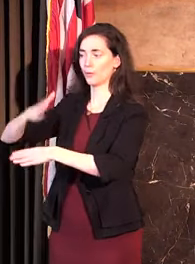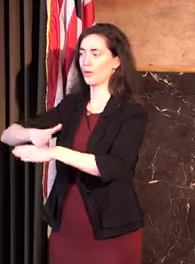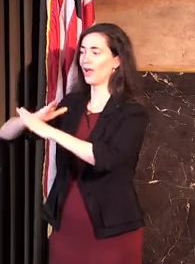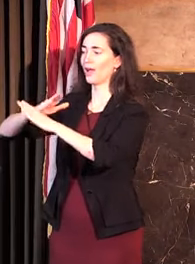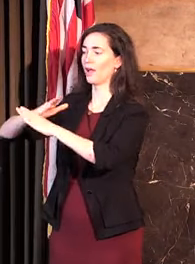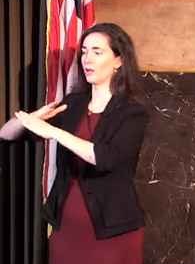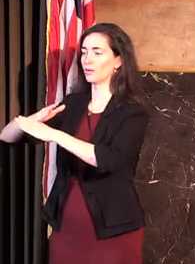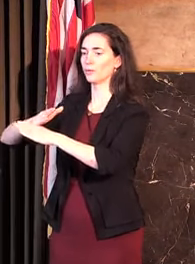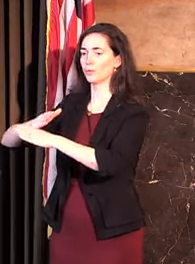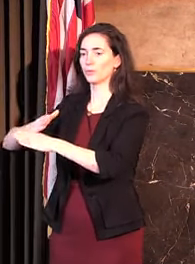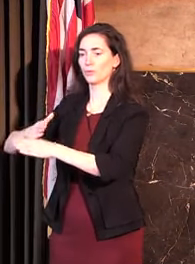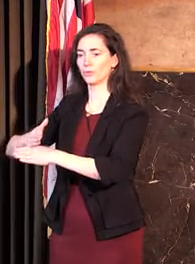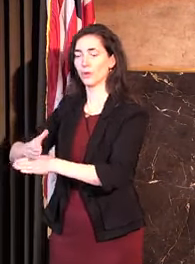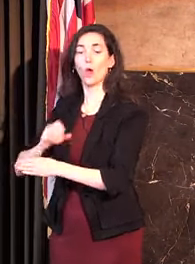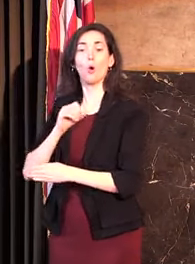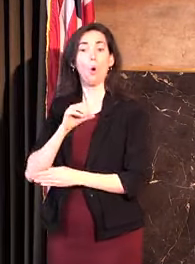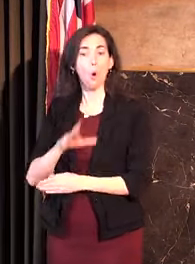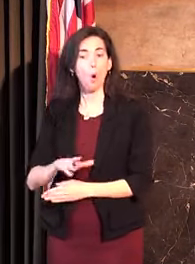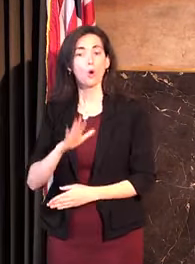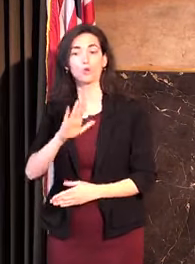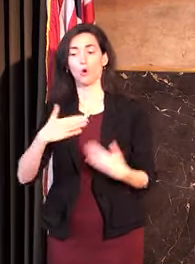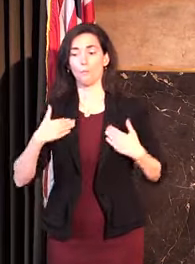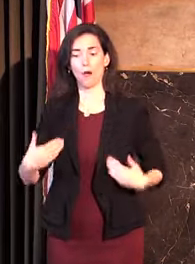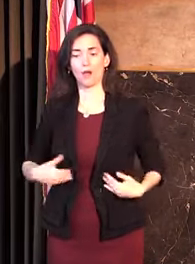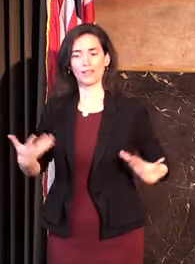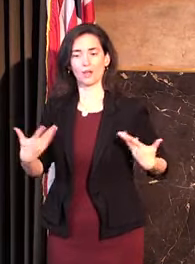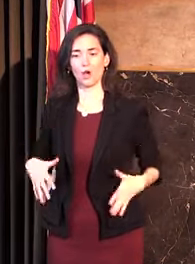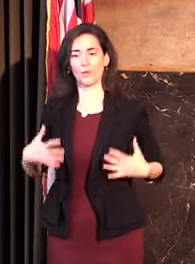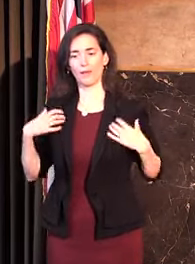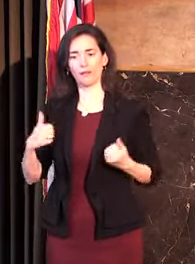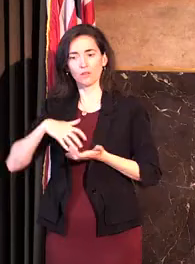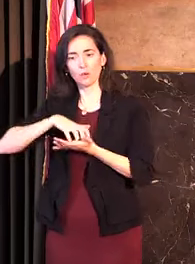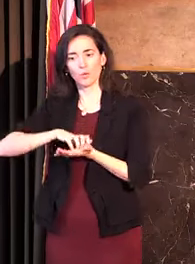perhaps because you are more vulnerable to disease given your age or your health condition.